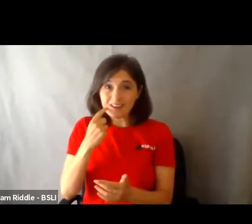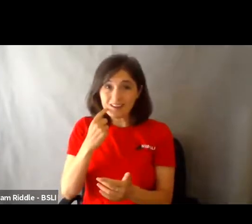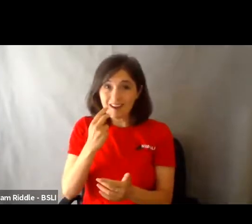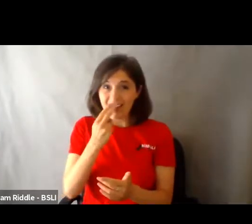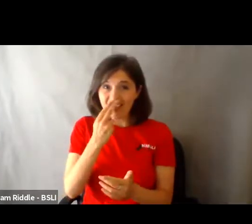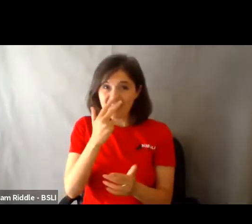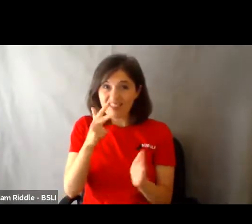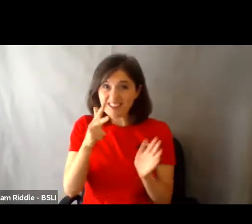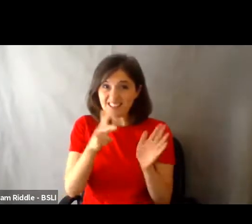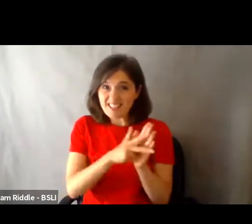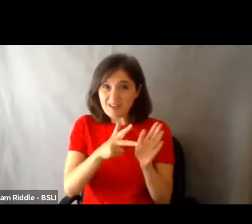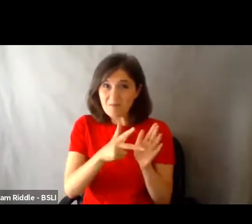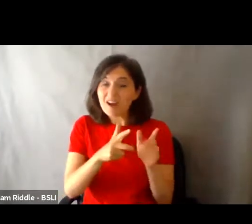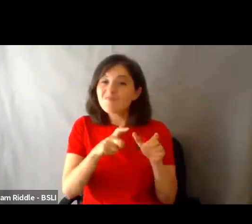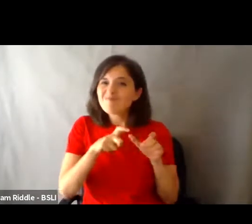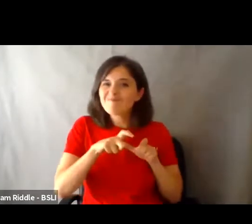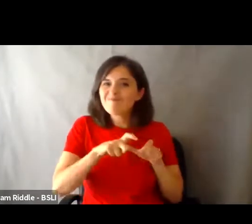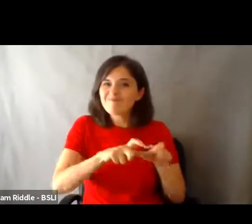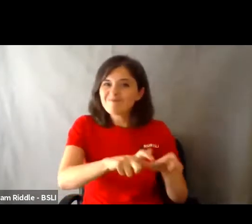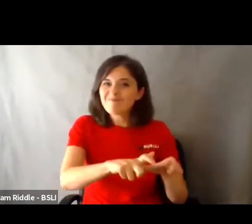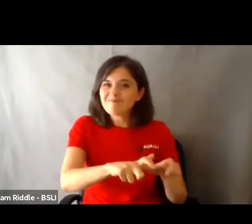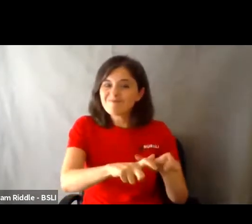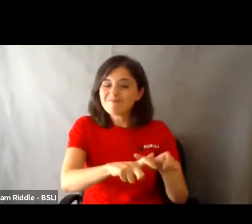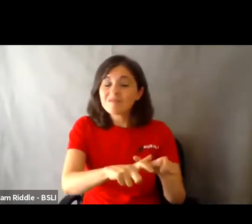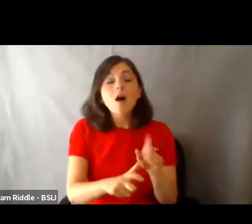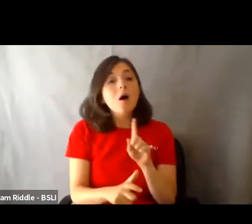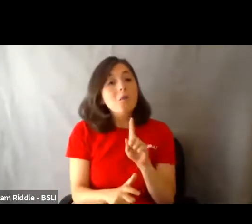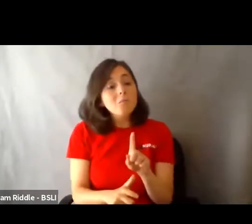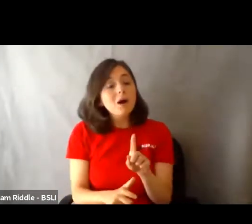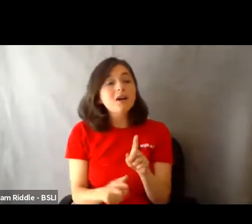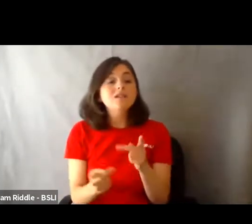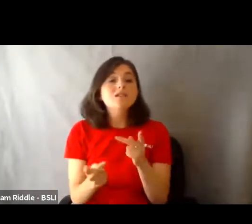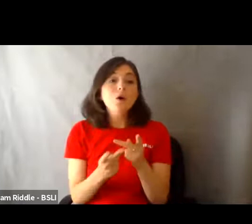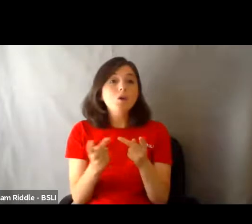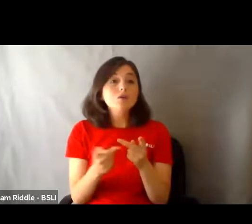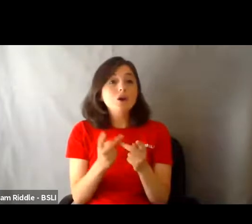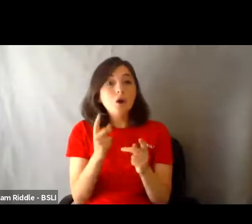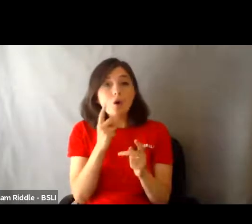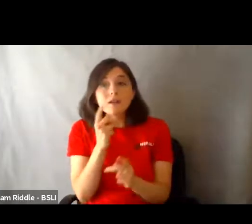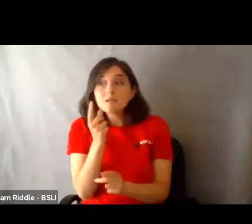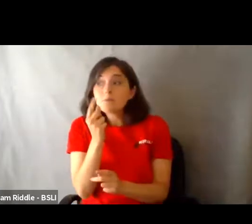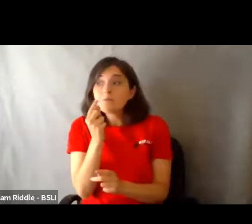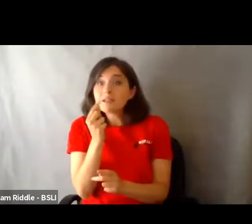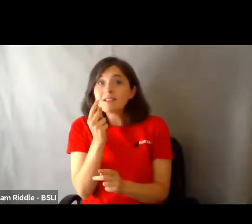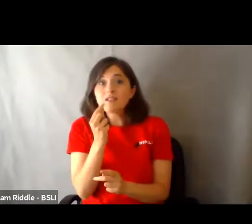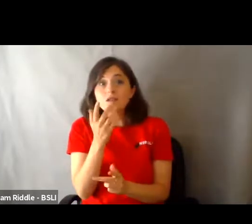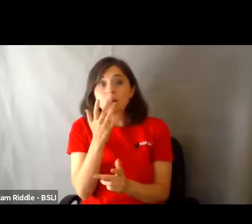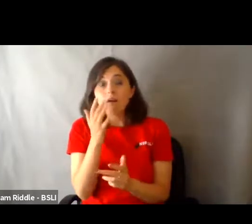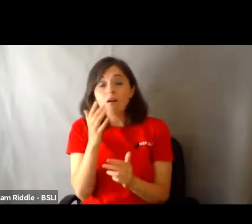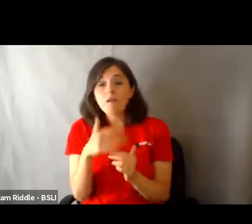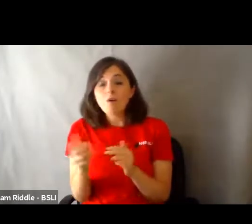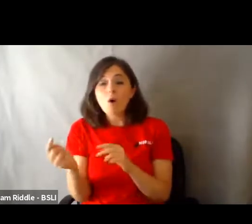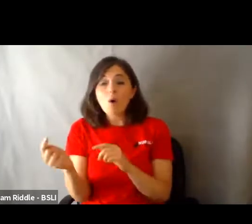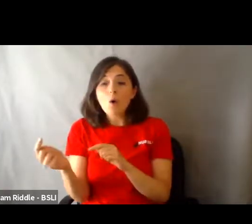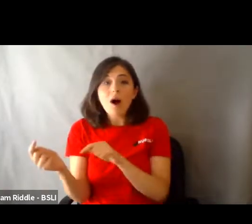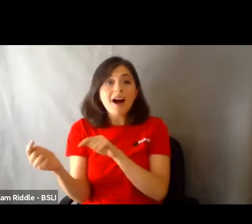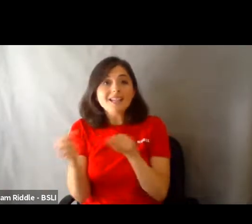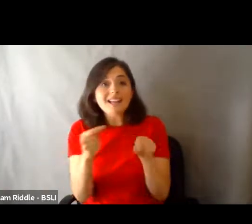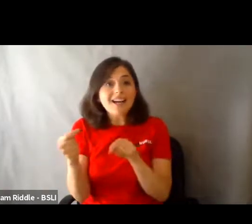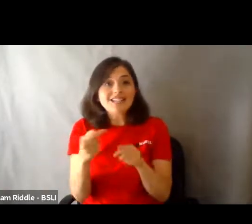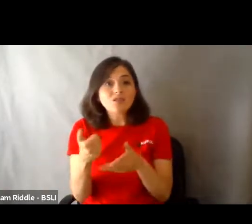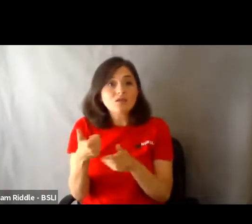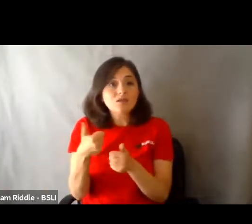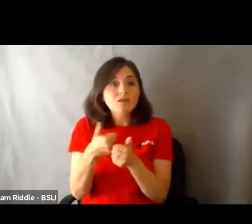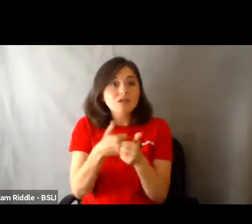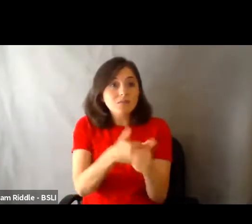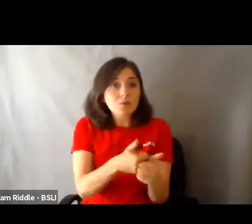In addition to that, I think there's real potential for further attacks on support that is absolutely reliant